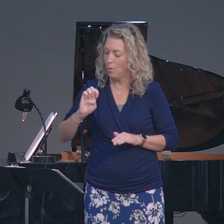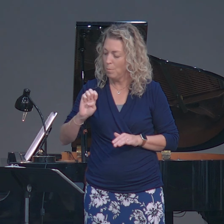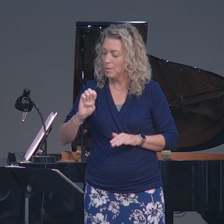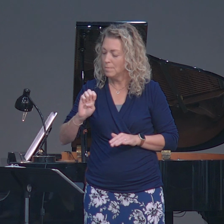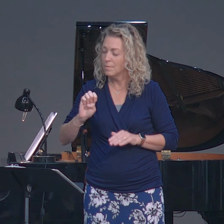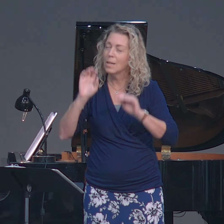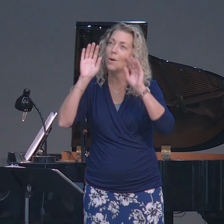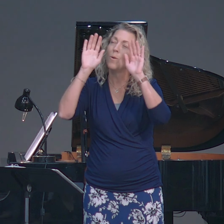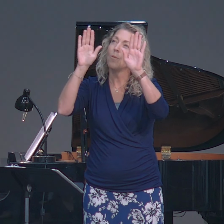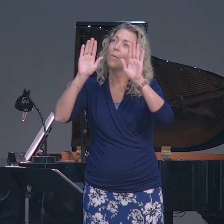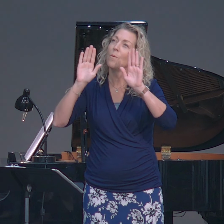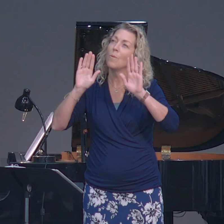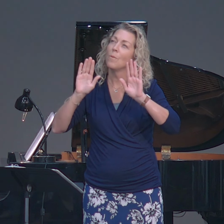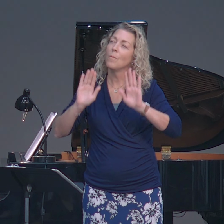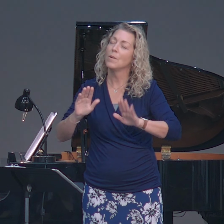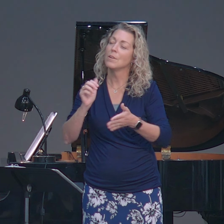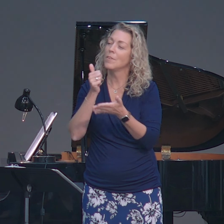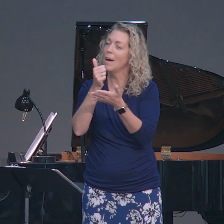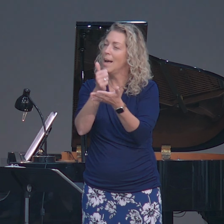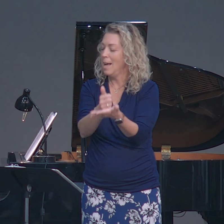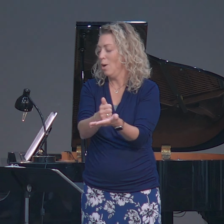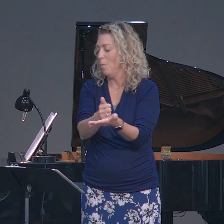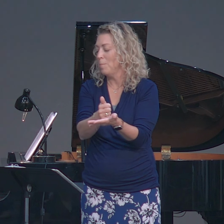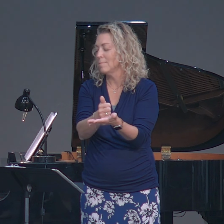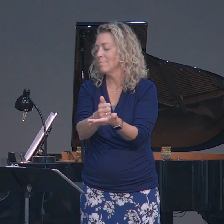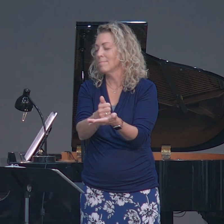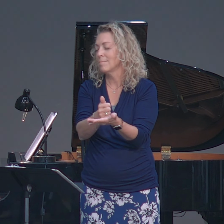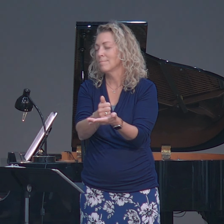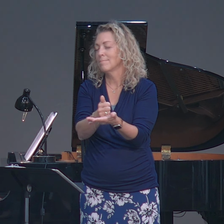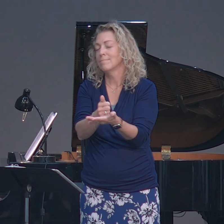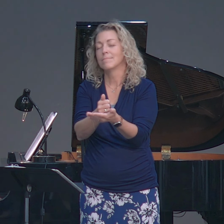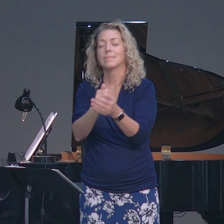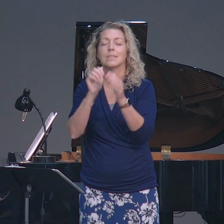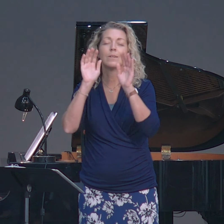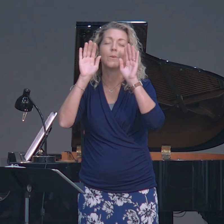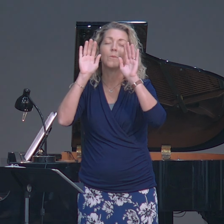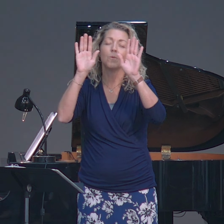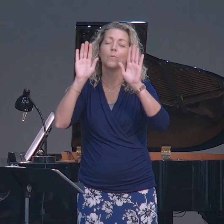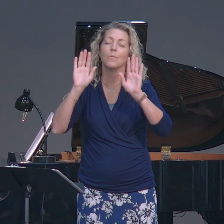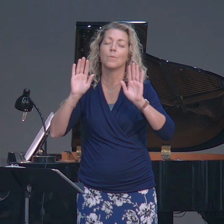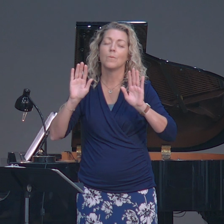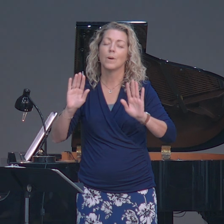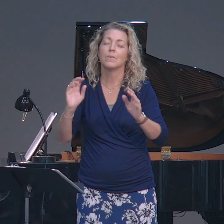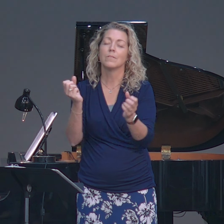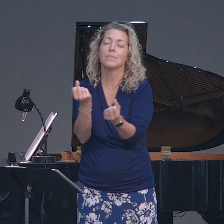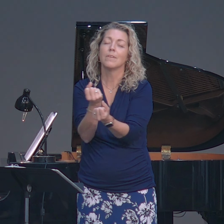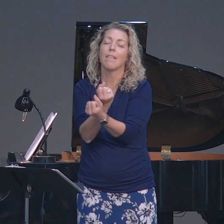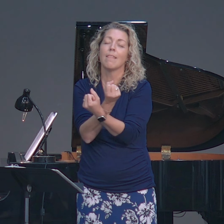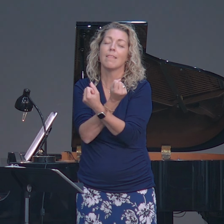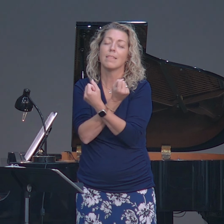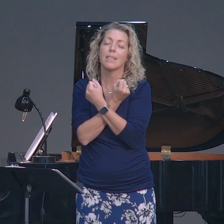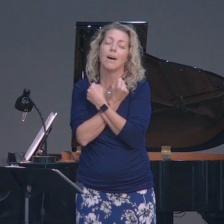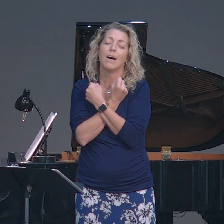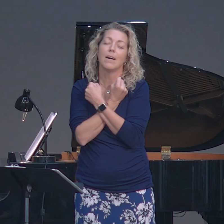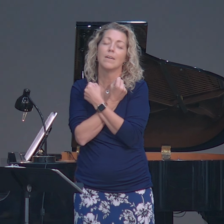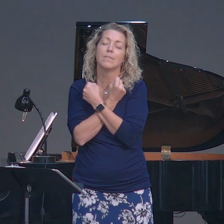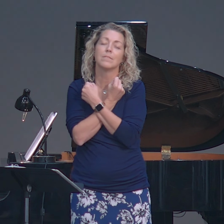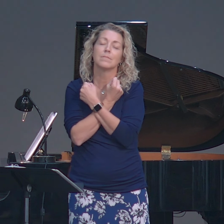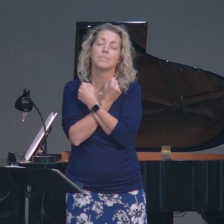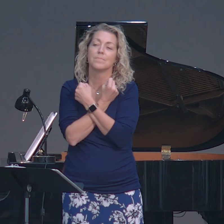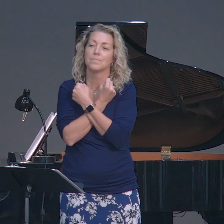us. What hope, what help,